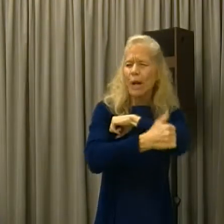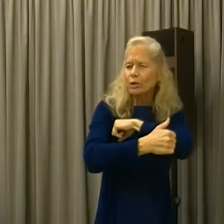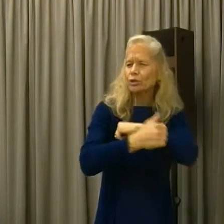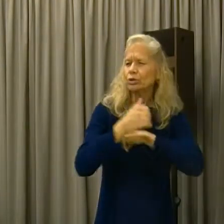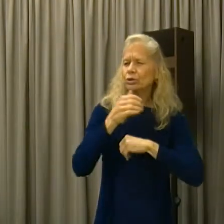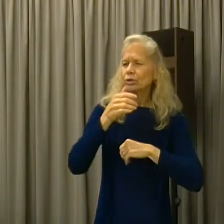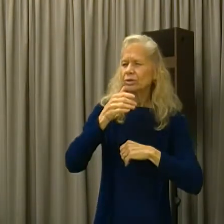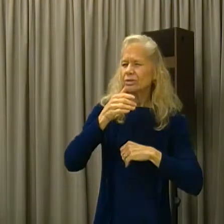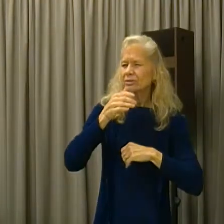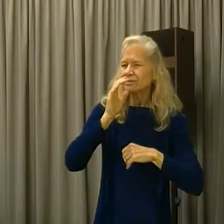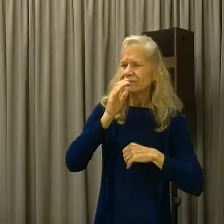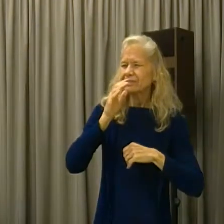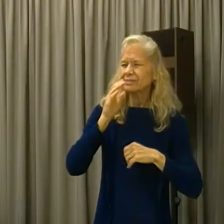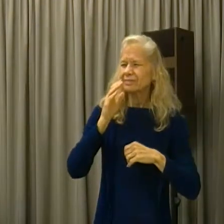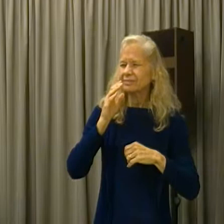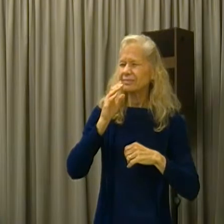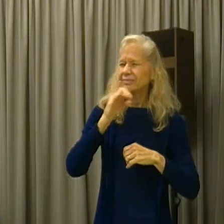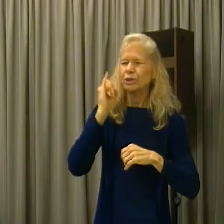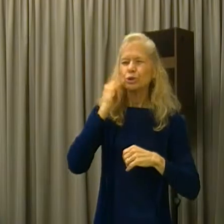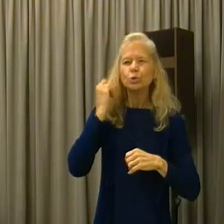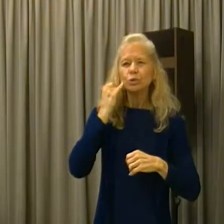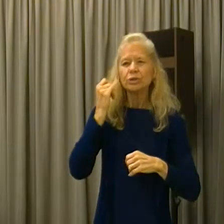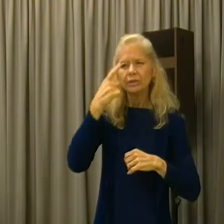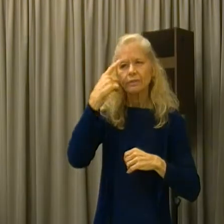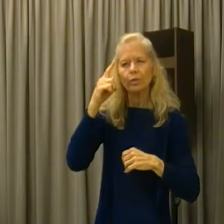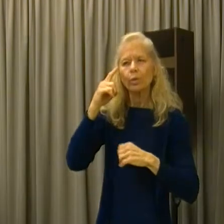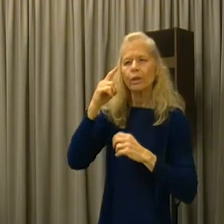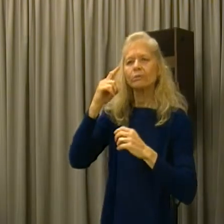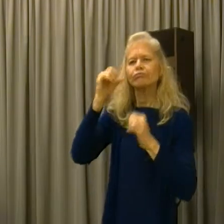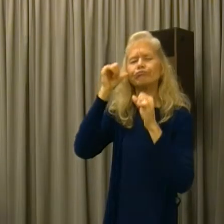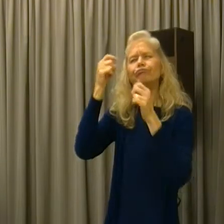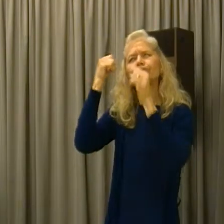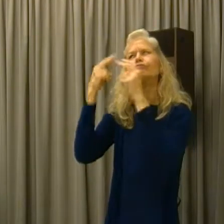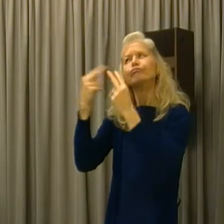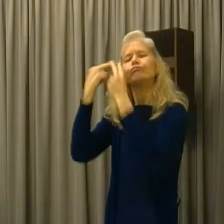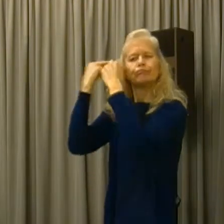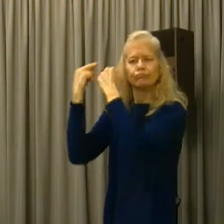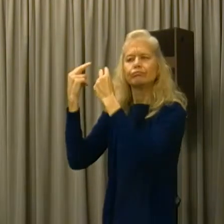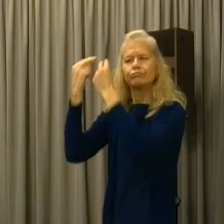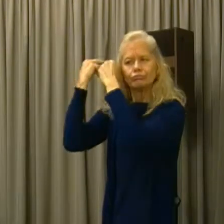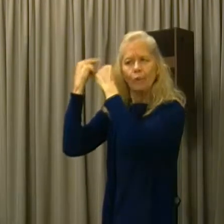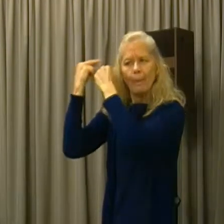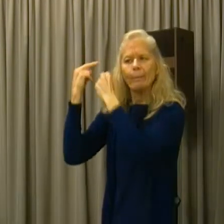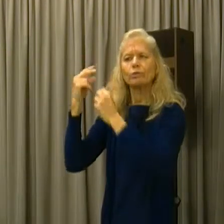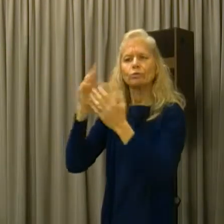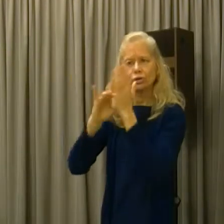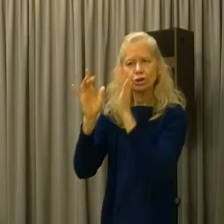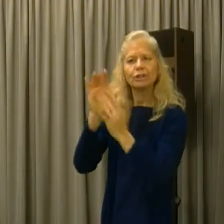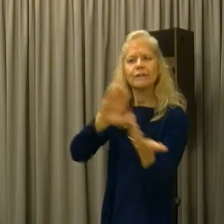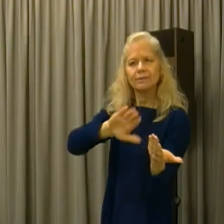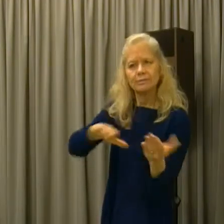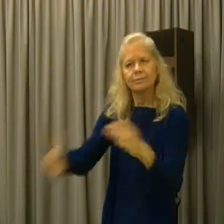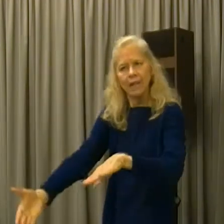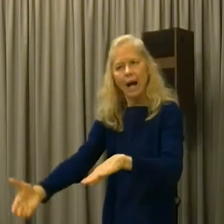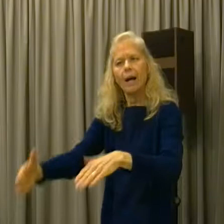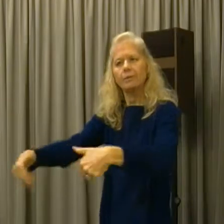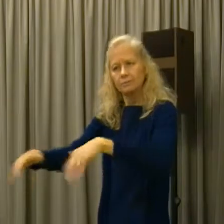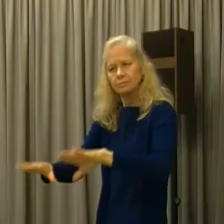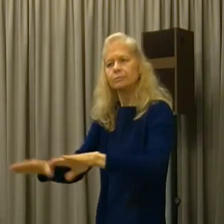This hasn't been corrected yet. And what he's saying is, I'm nurturing you along, church, so that you'll take care of these